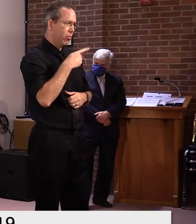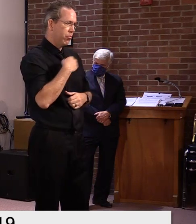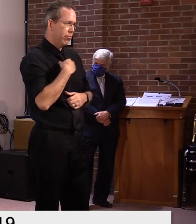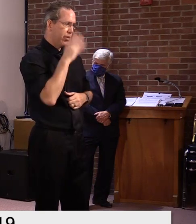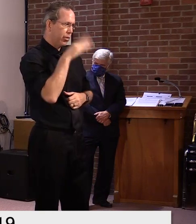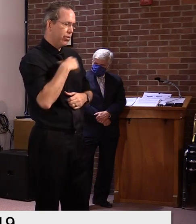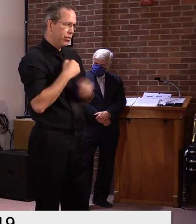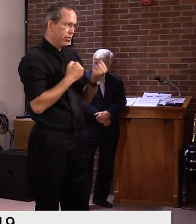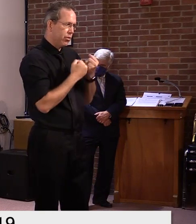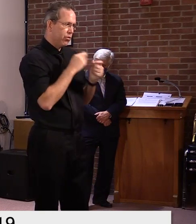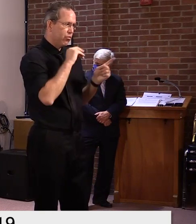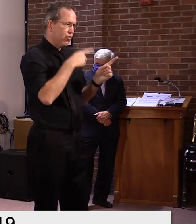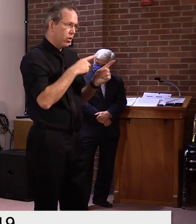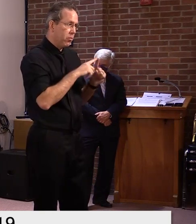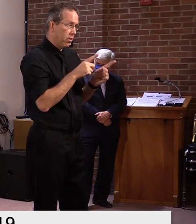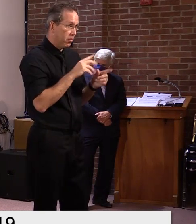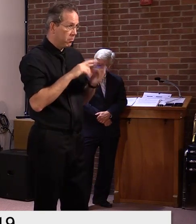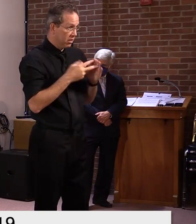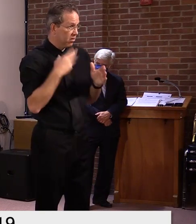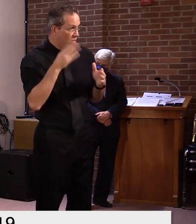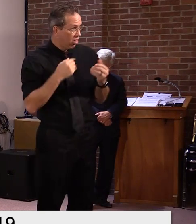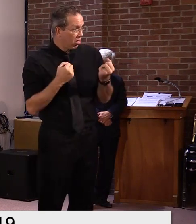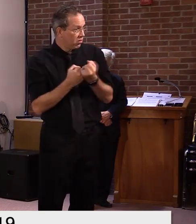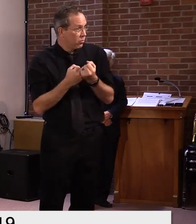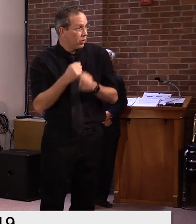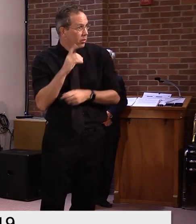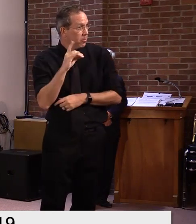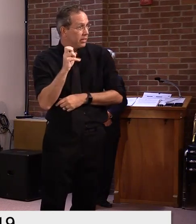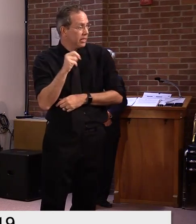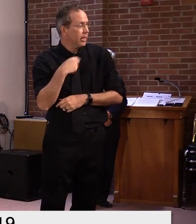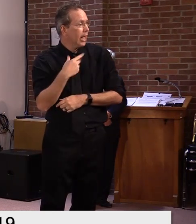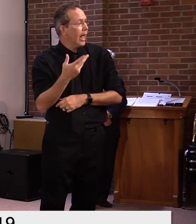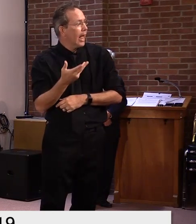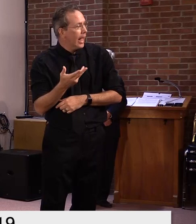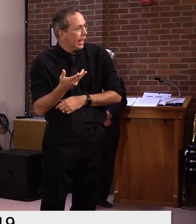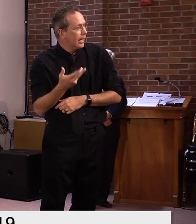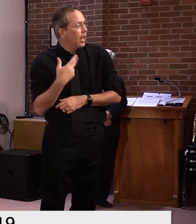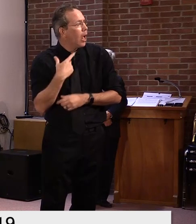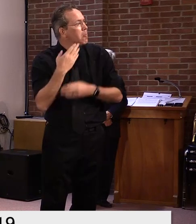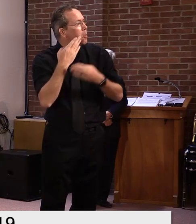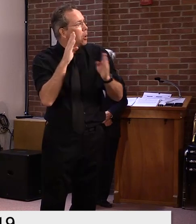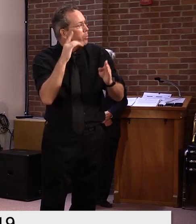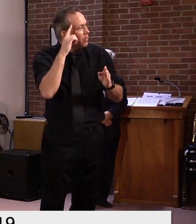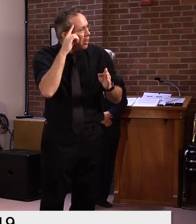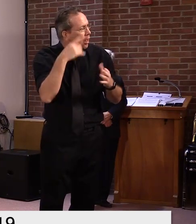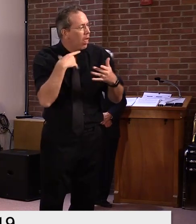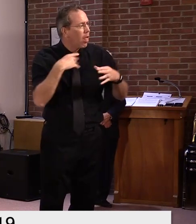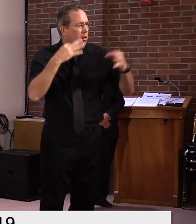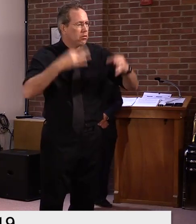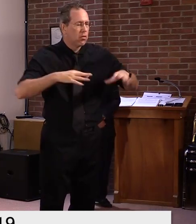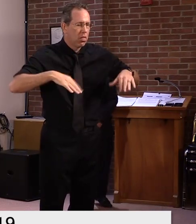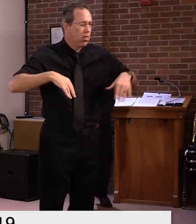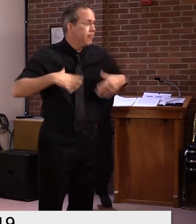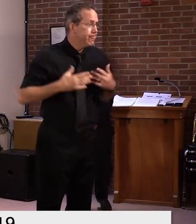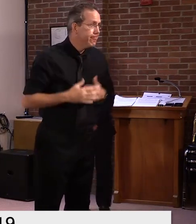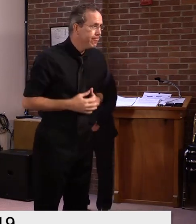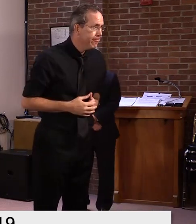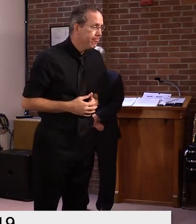former Vice President Biden. But it's something that I would consider. I just haven't made that decision at this point. Okay.